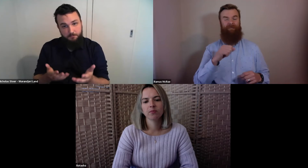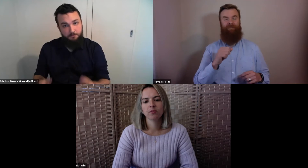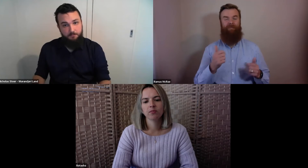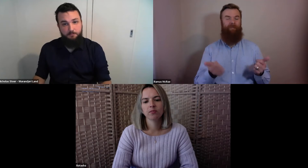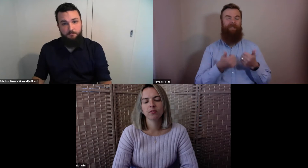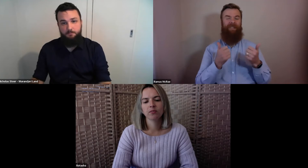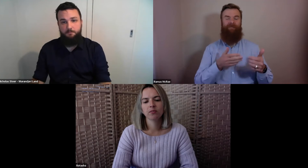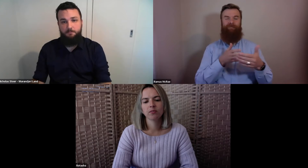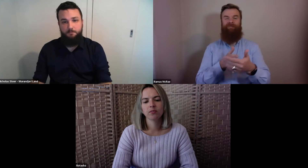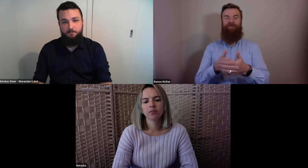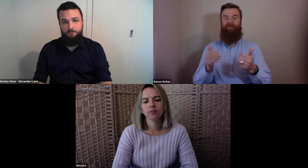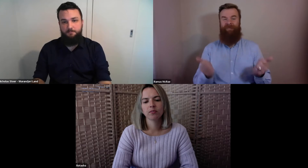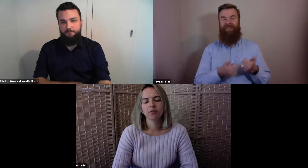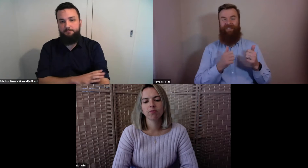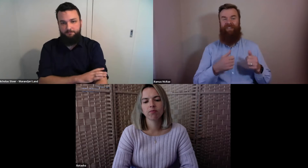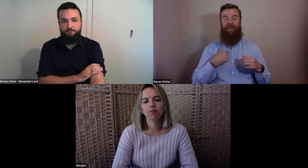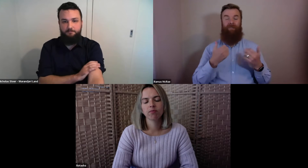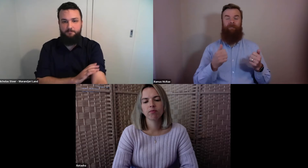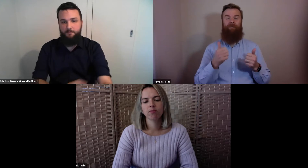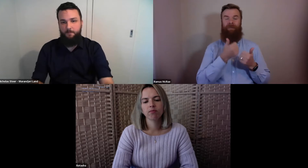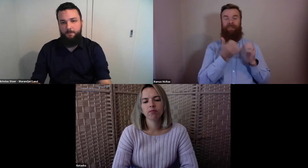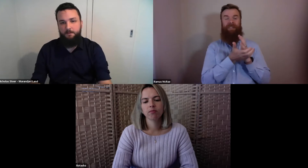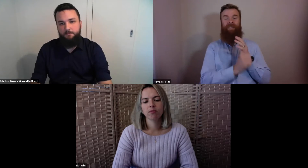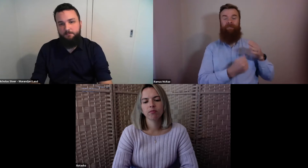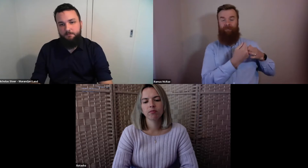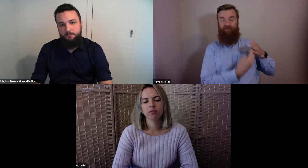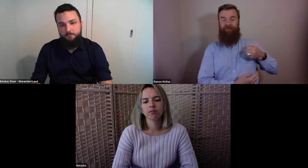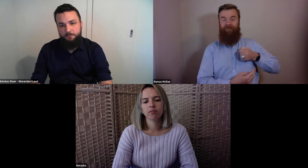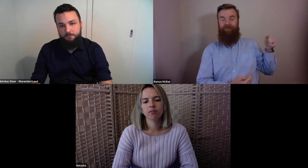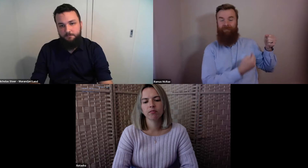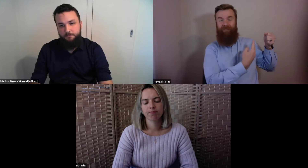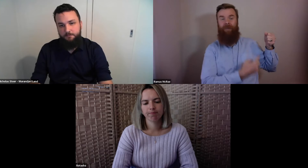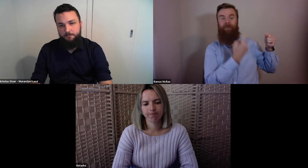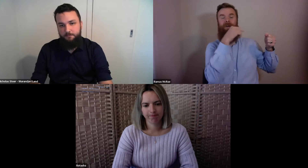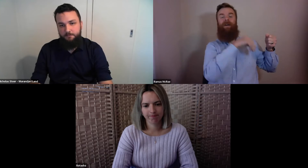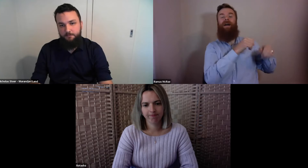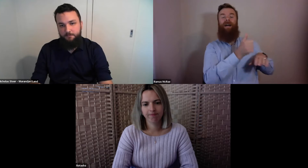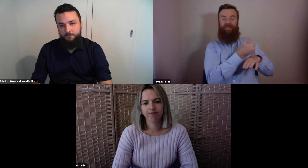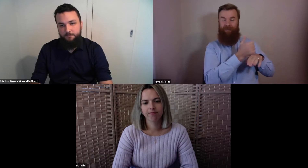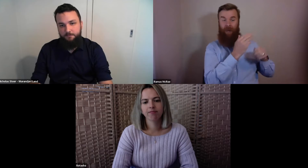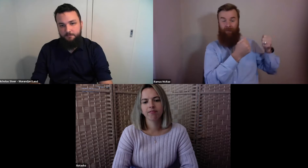Ramas, have you had a similar experience that you'd like to share? Yes, I've experienced a lot of barriers in my life